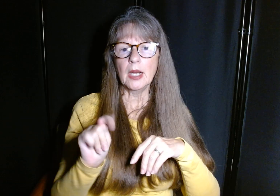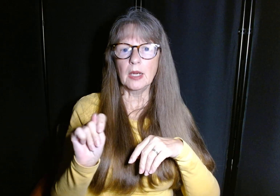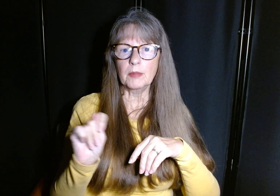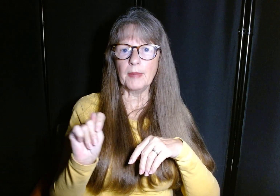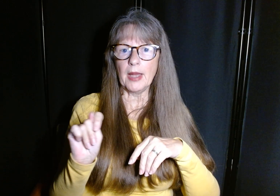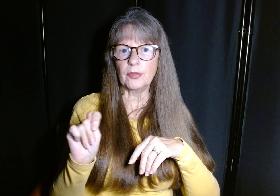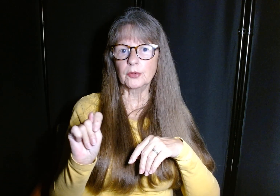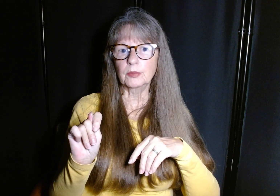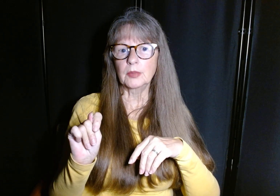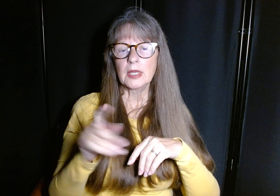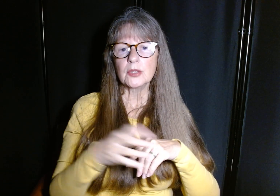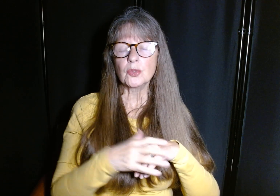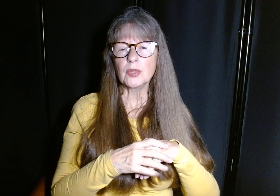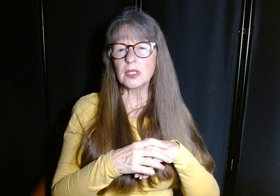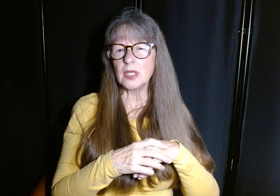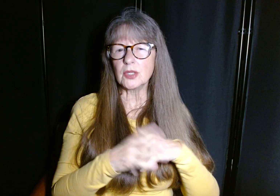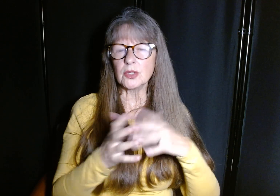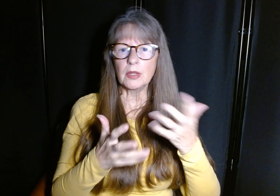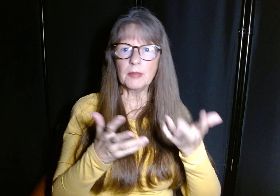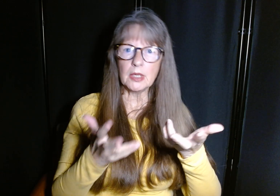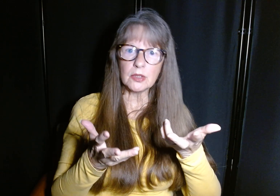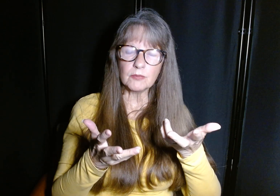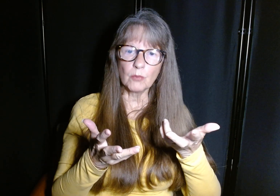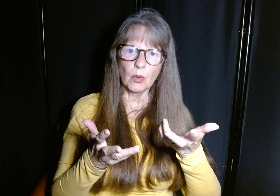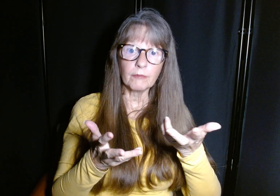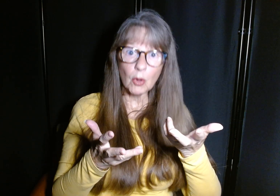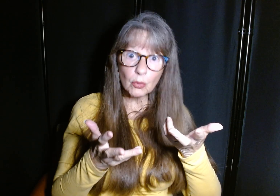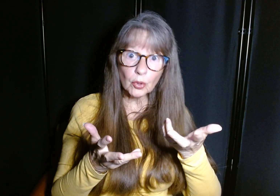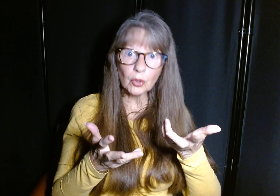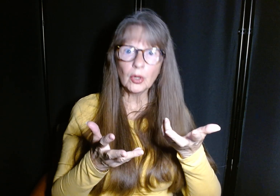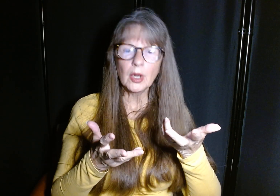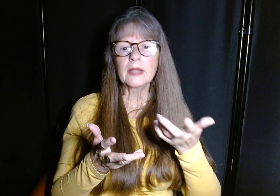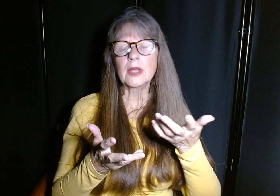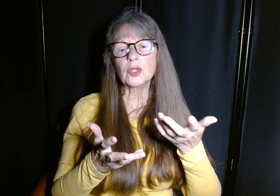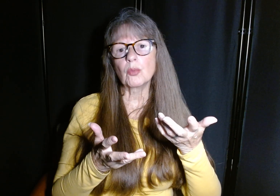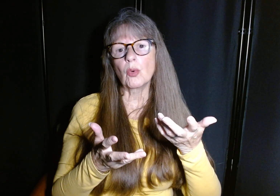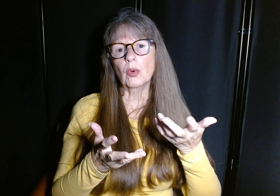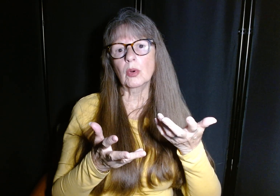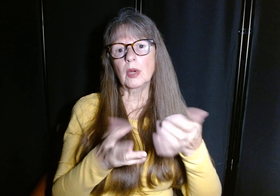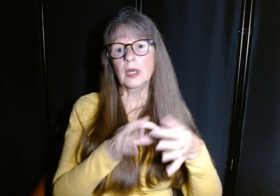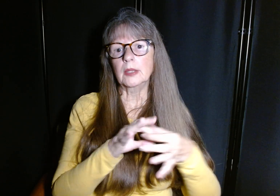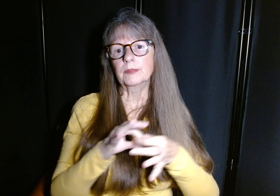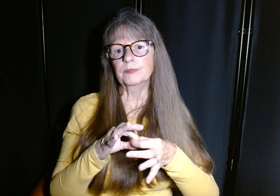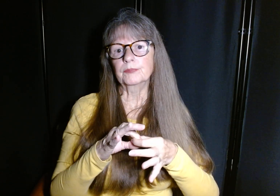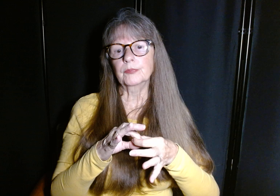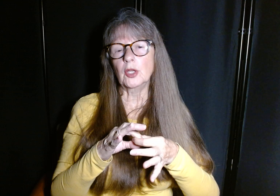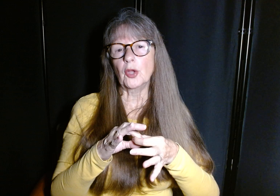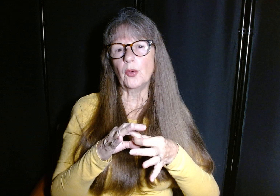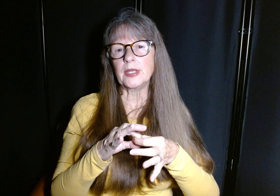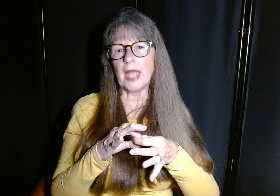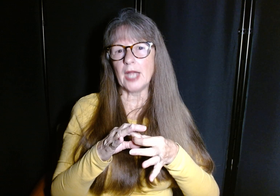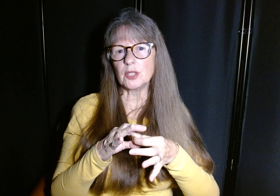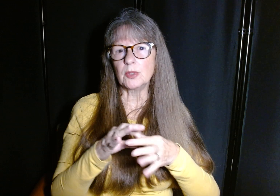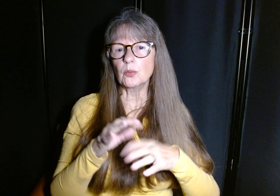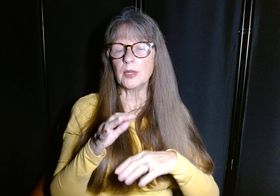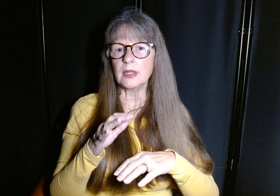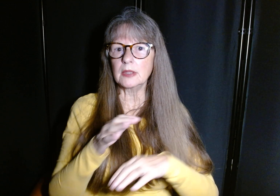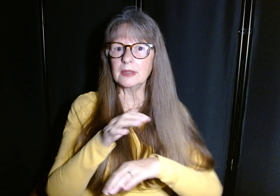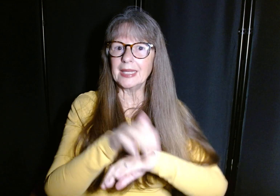But bathroom. So it doesn't necessarily mean it's more vulgar. That's more, attachment with the